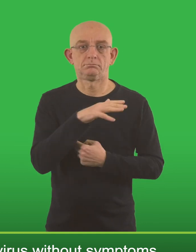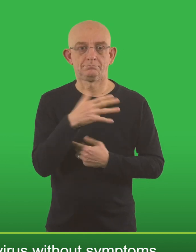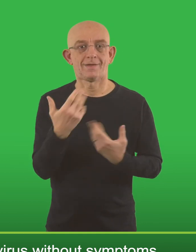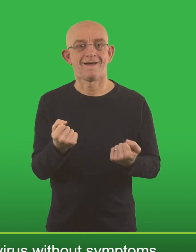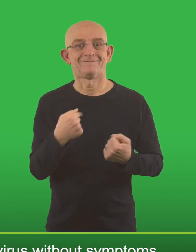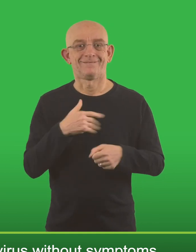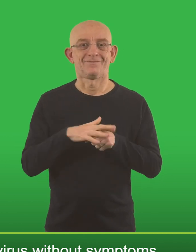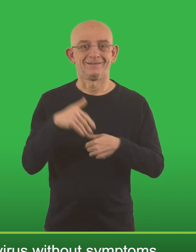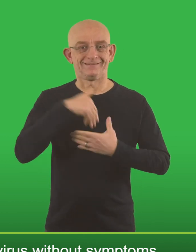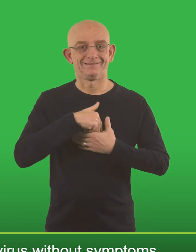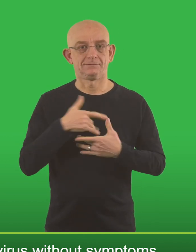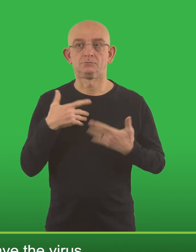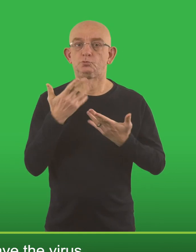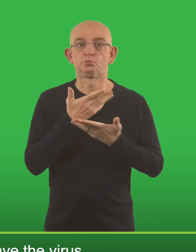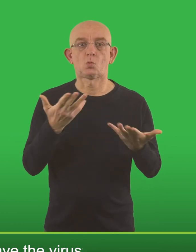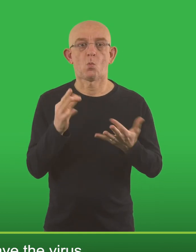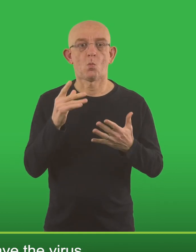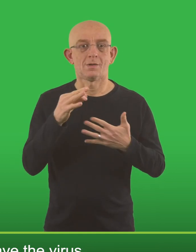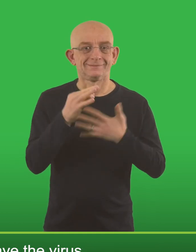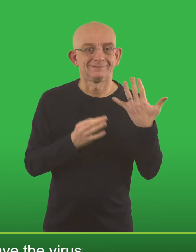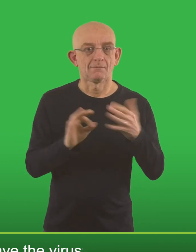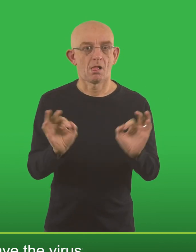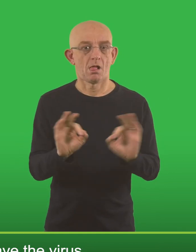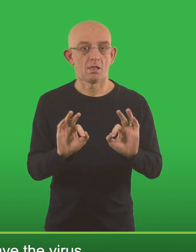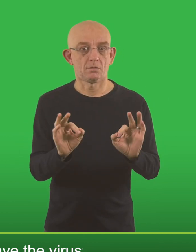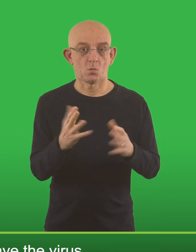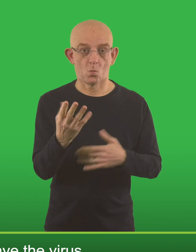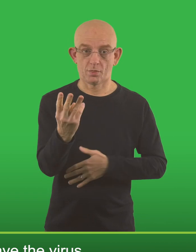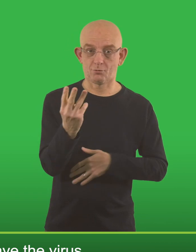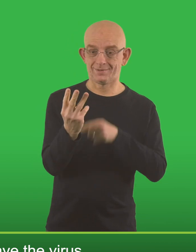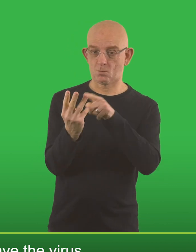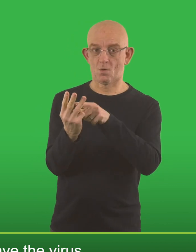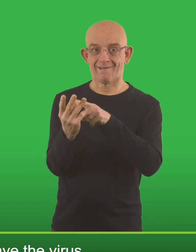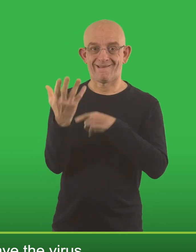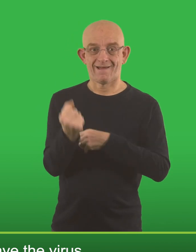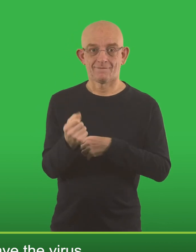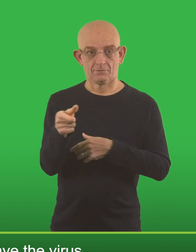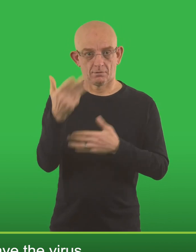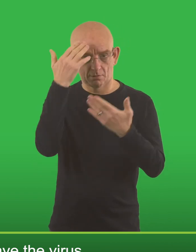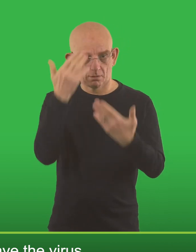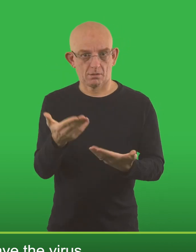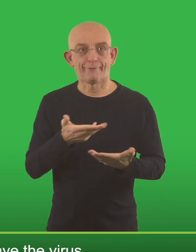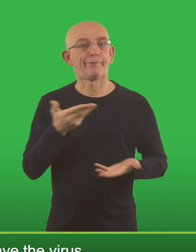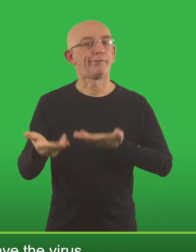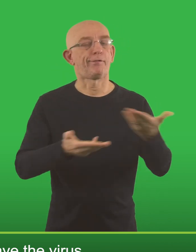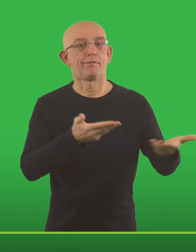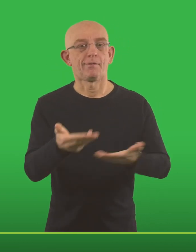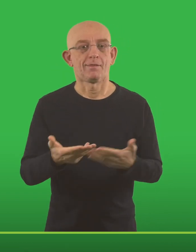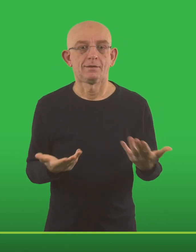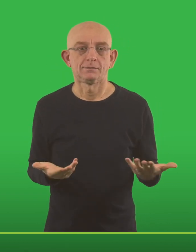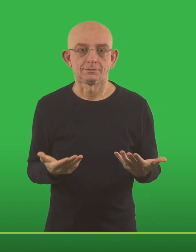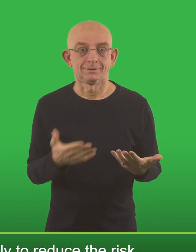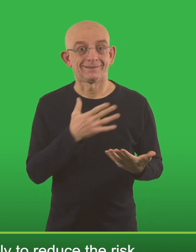have coronavirus without symptoms. So, so 1 in 3 people who have the virus could be spreading it without knowing